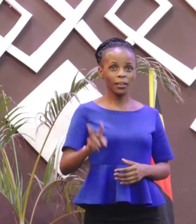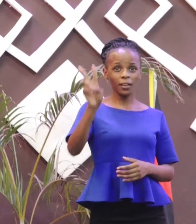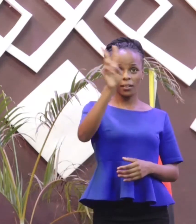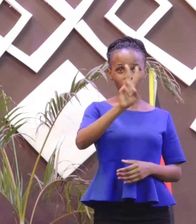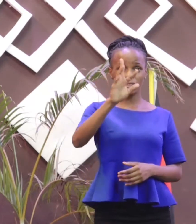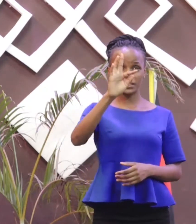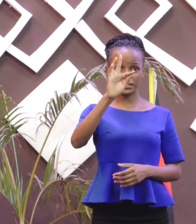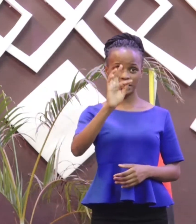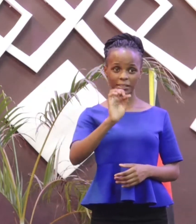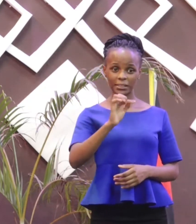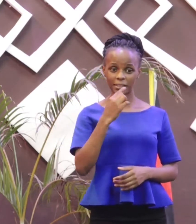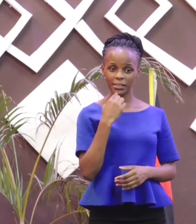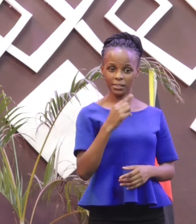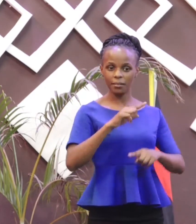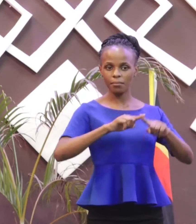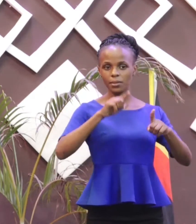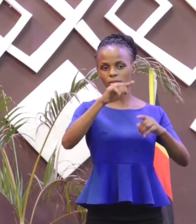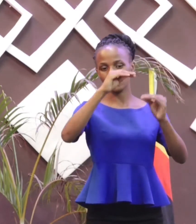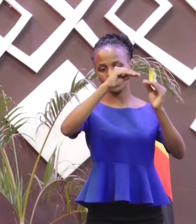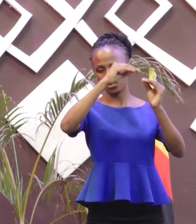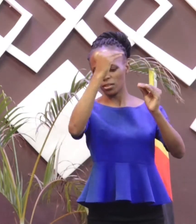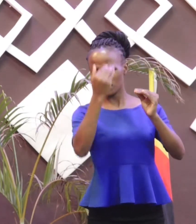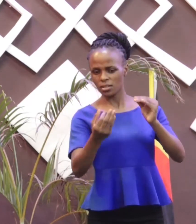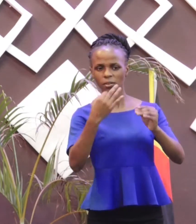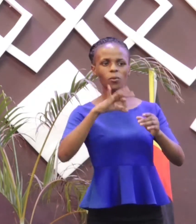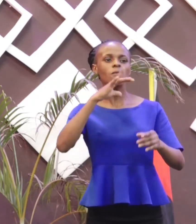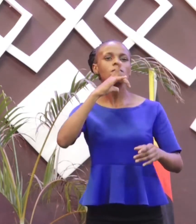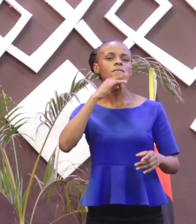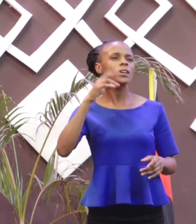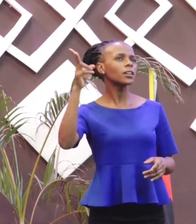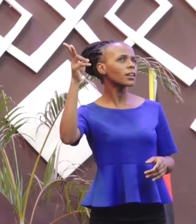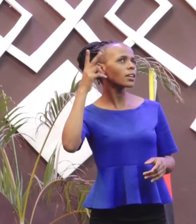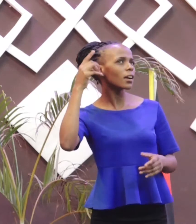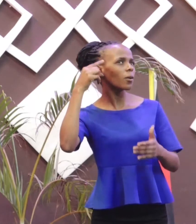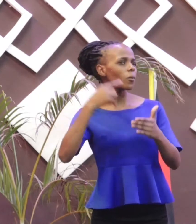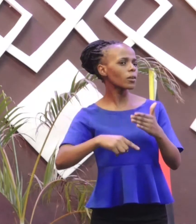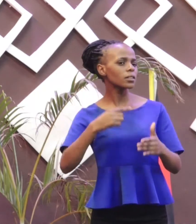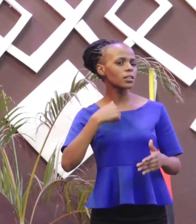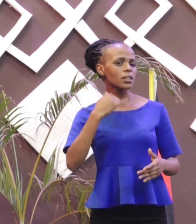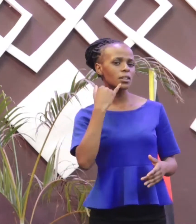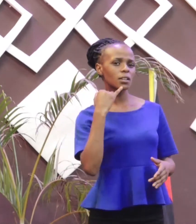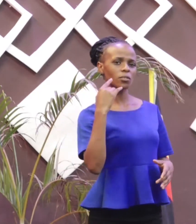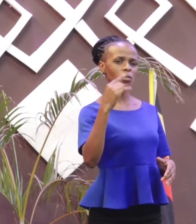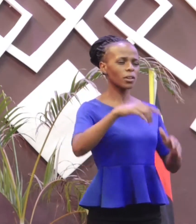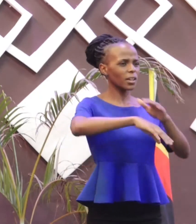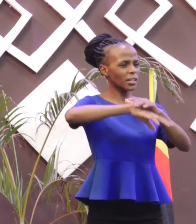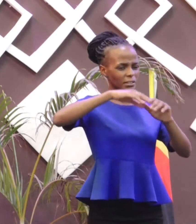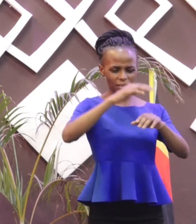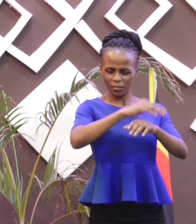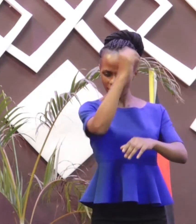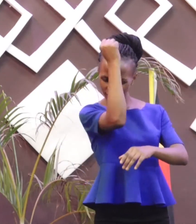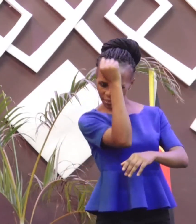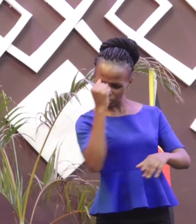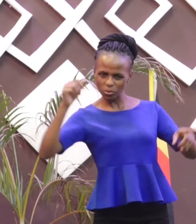8, he says, but you, son of man, listen to what I say to you. Do not rebel like that rebellious